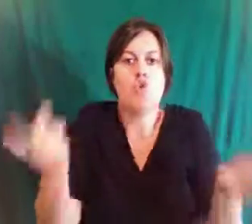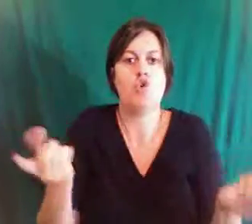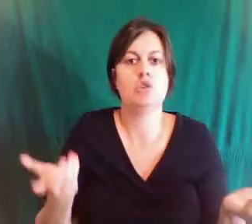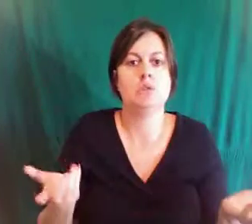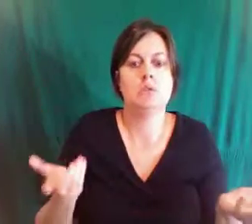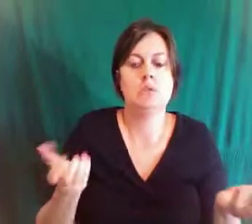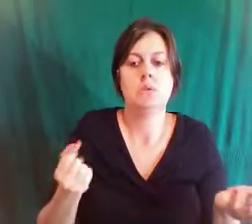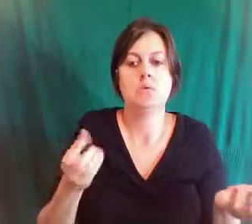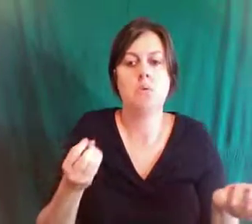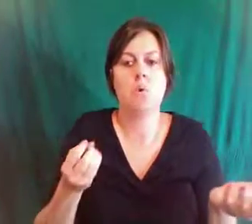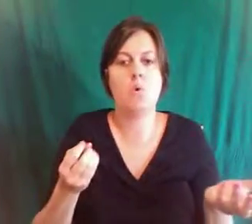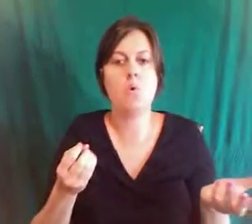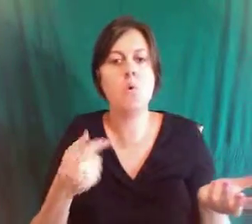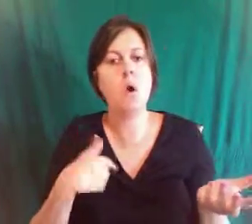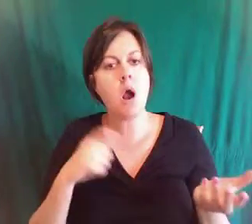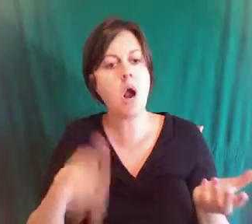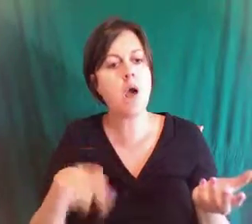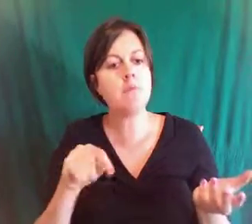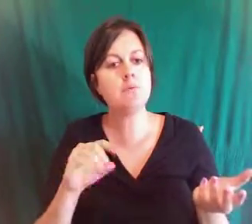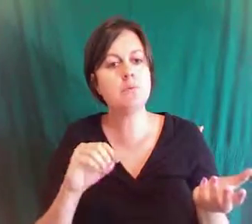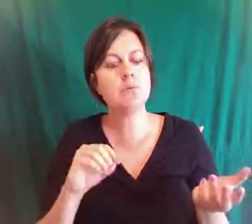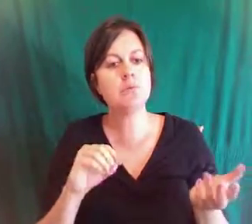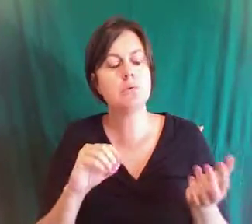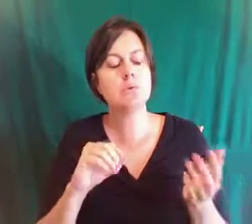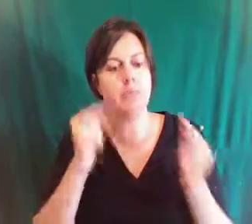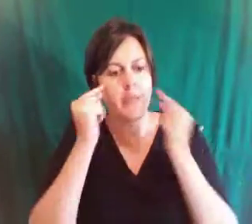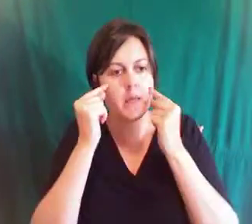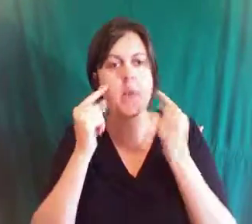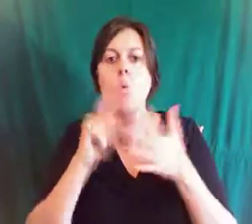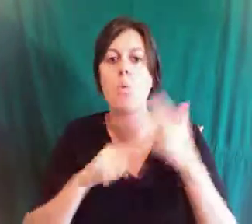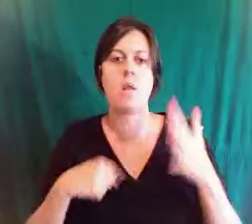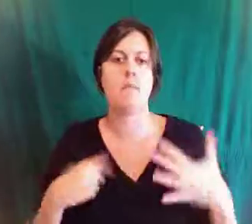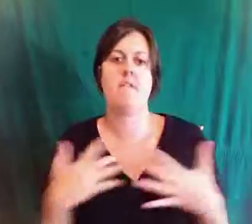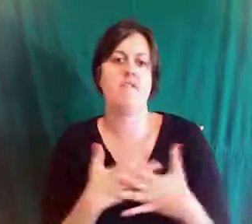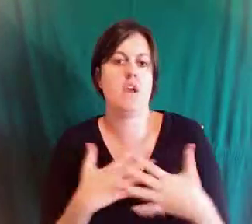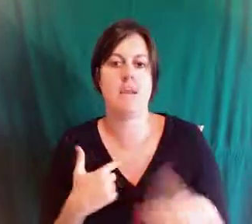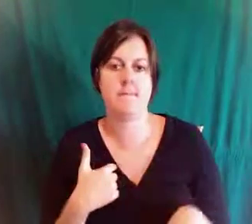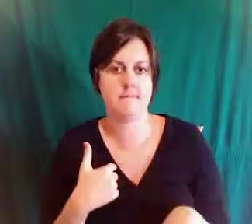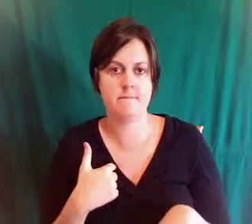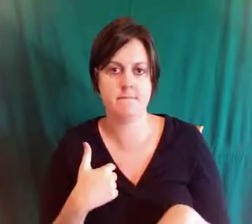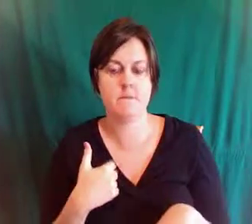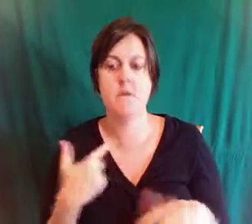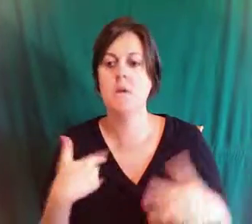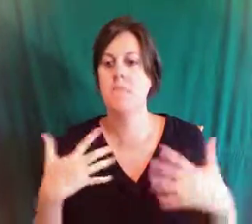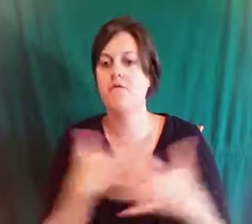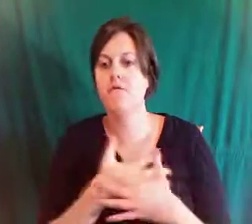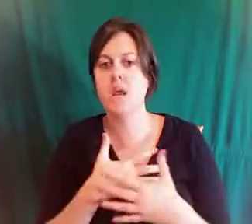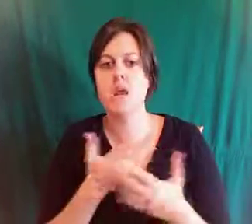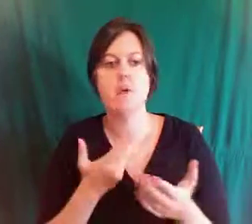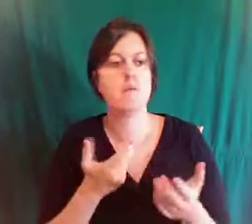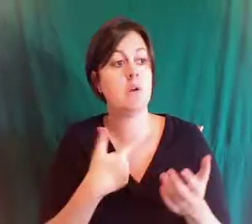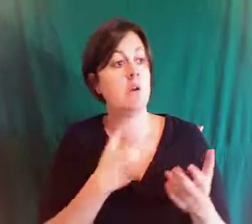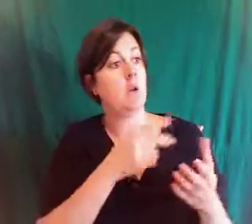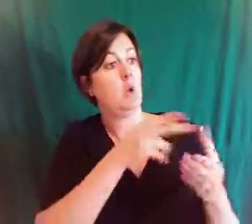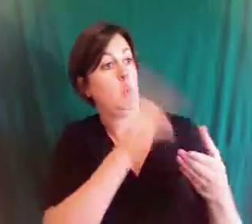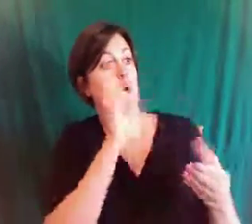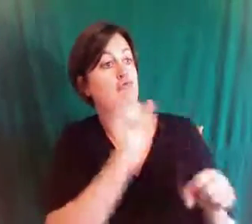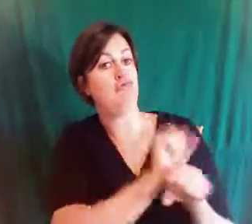identifying what are the things that I'm afraid of. I'm afraid of the lack of security. Well, when I put that down on paper, it was pretty